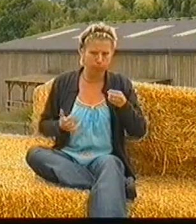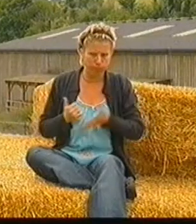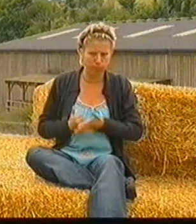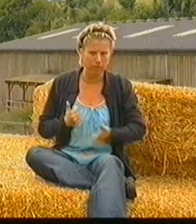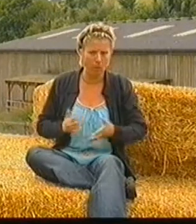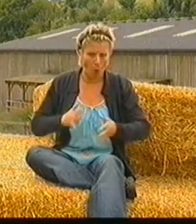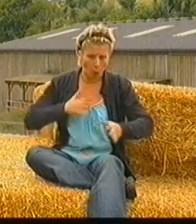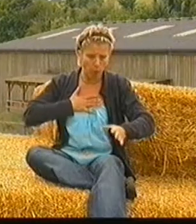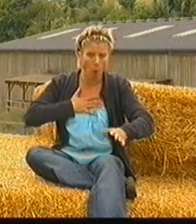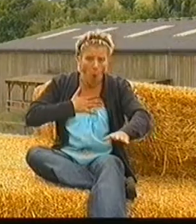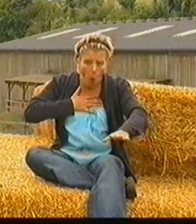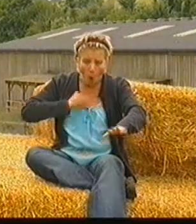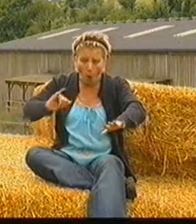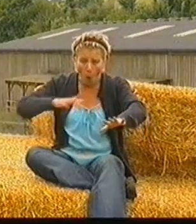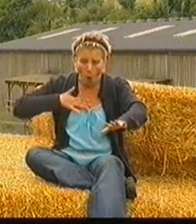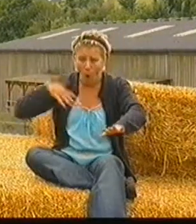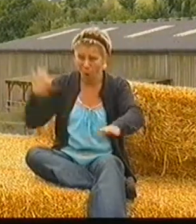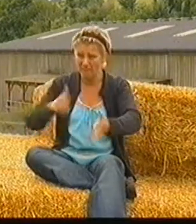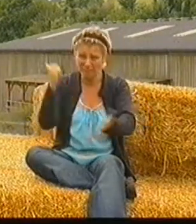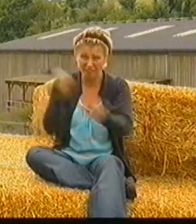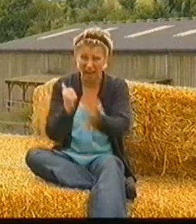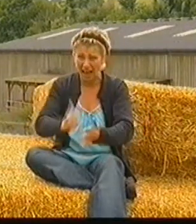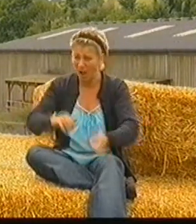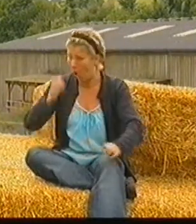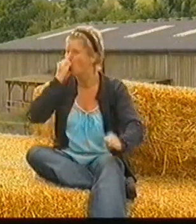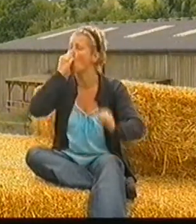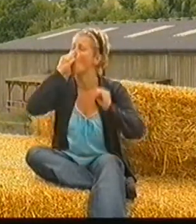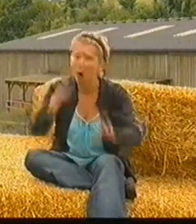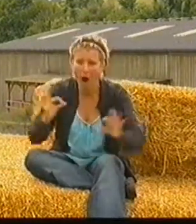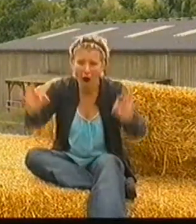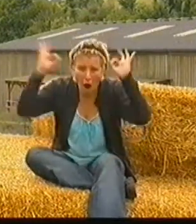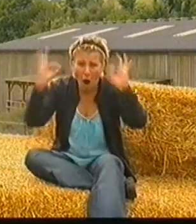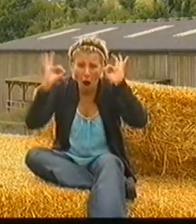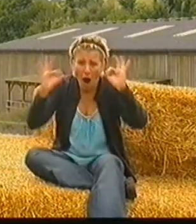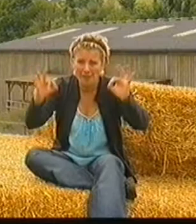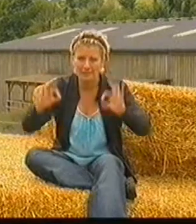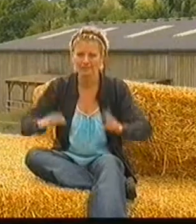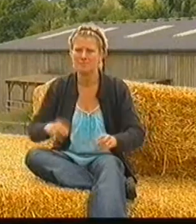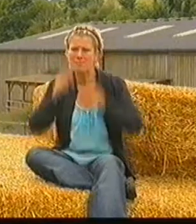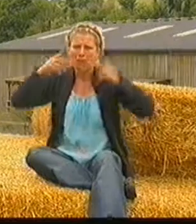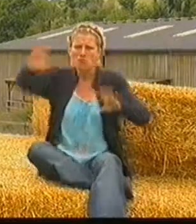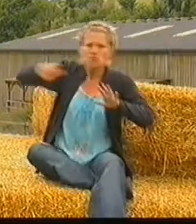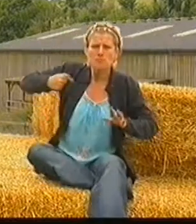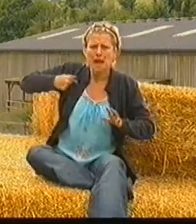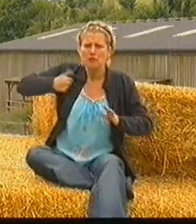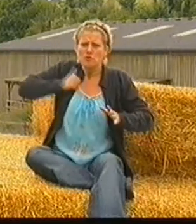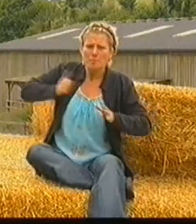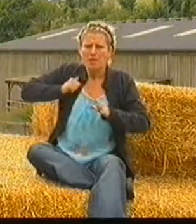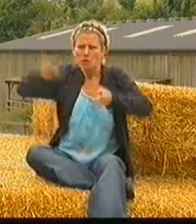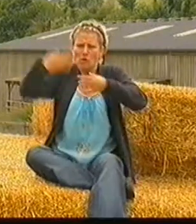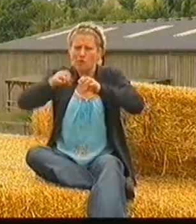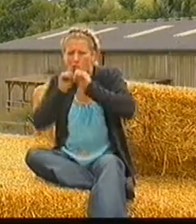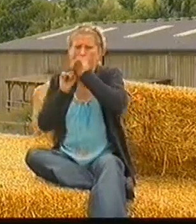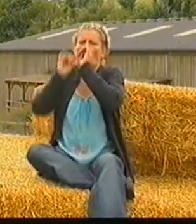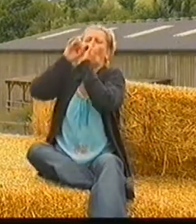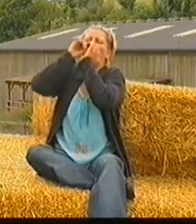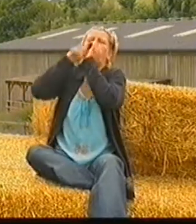and took a tremendous gulp. "It's miraculous," he whispered. "It's fabulous. It's